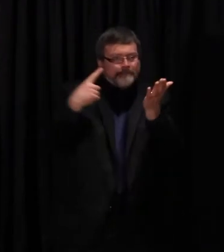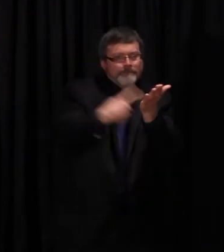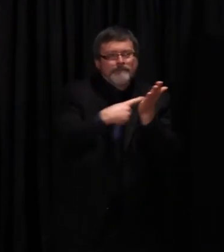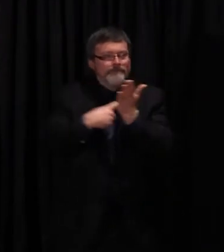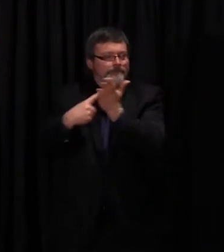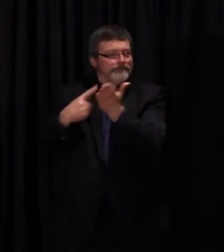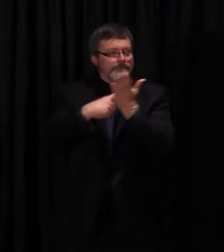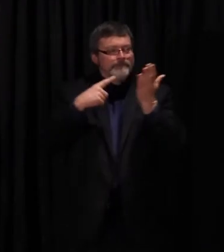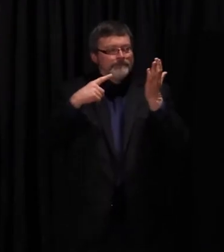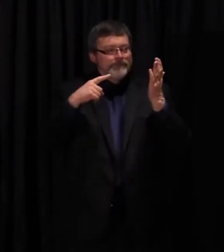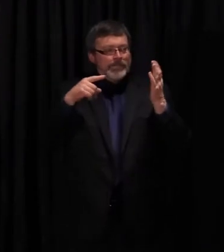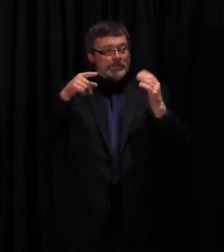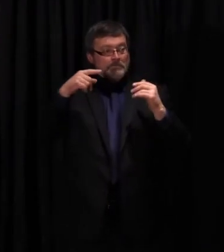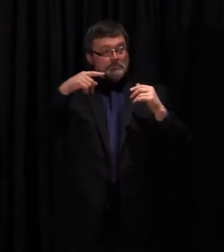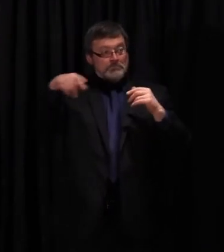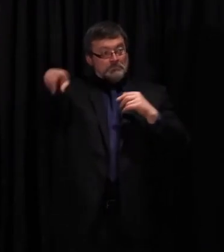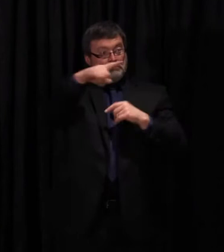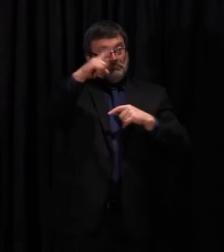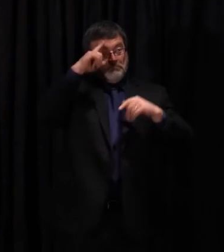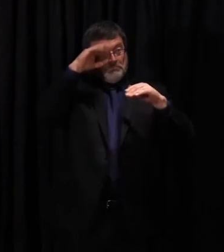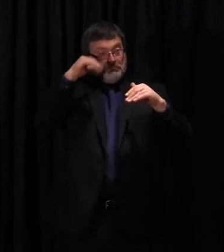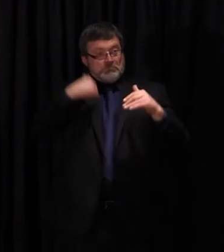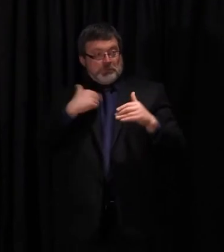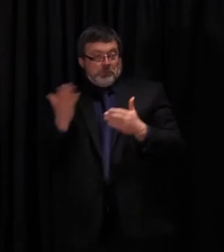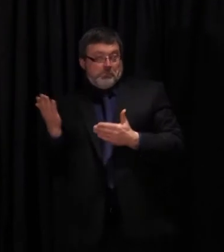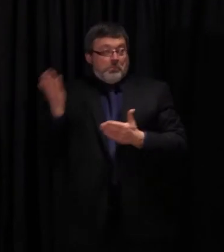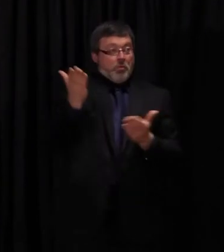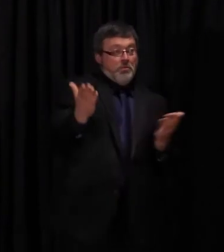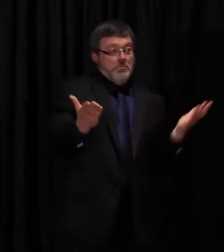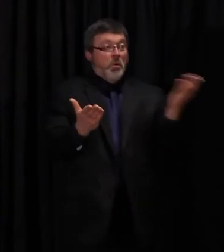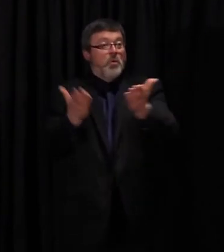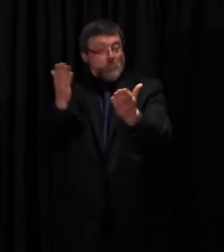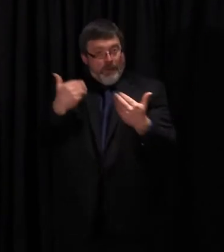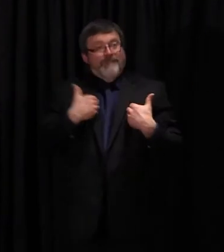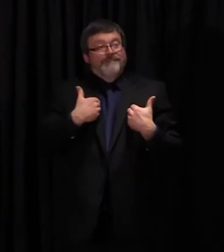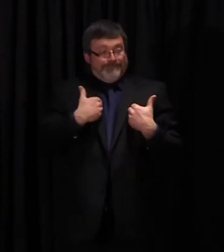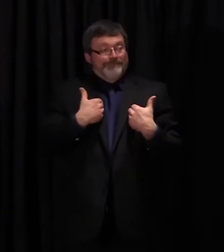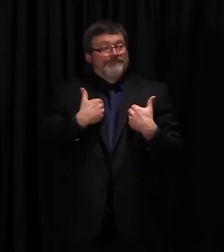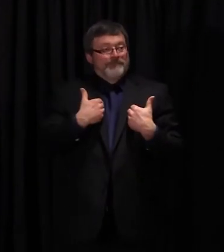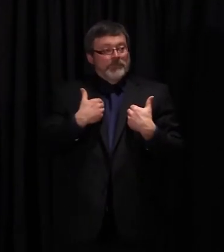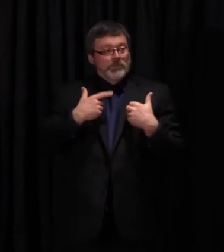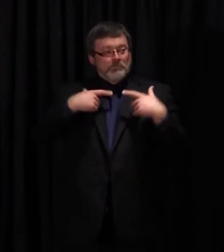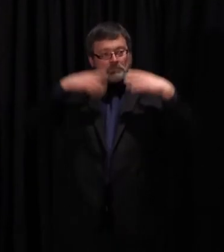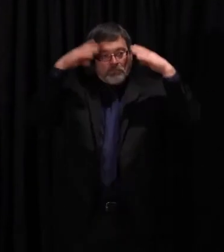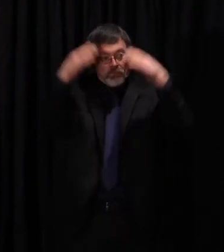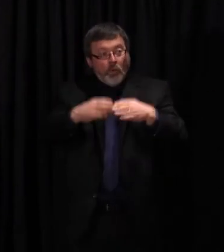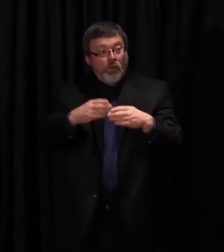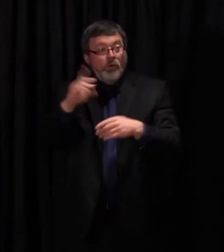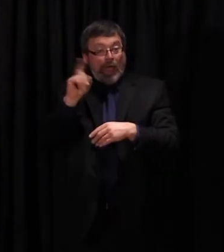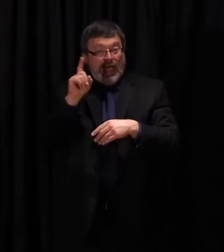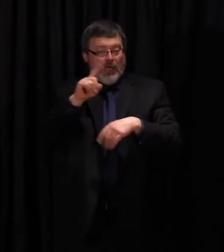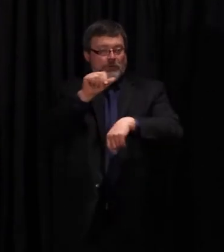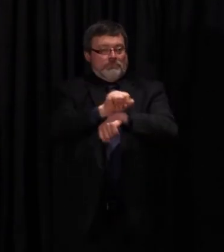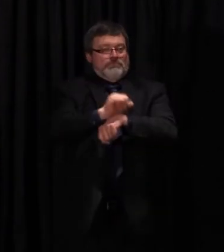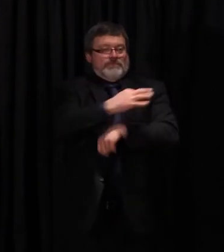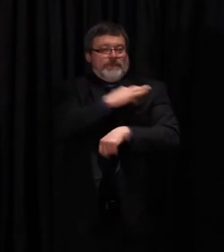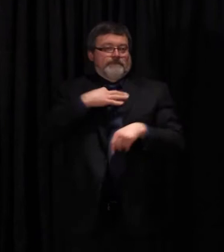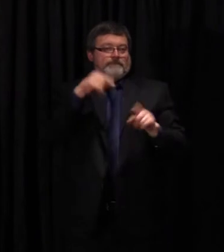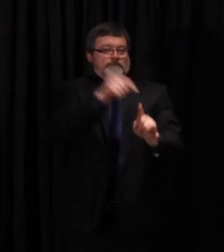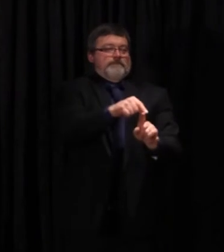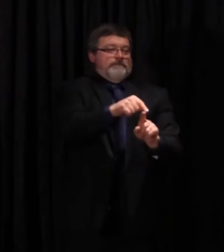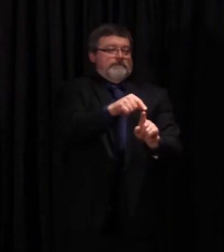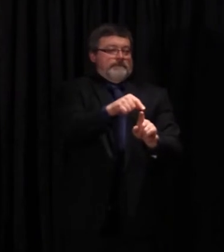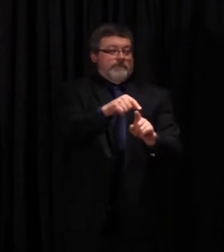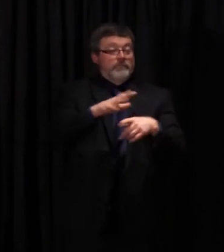You can expect proposals on my end to be geared towards workforce. Because whether it's training